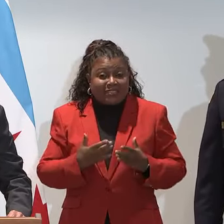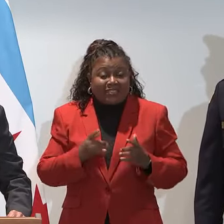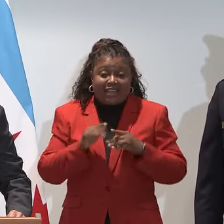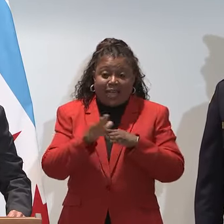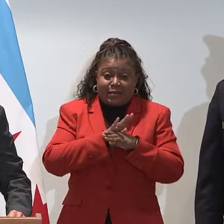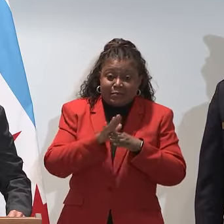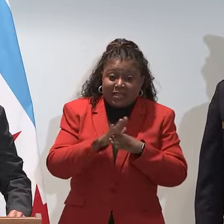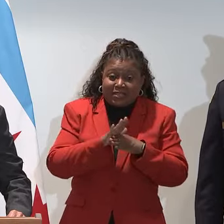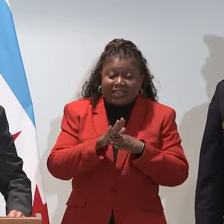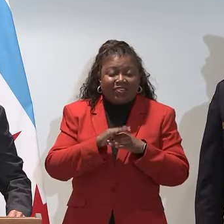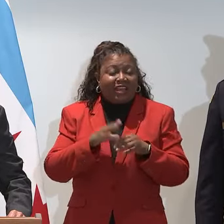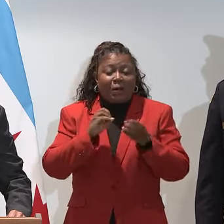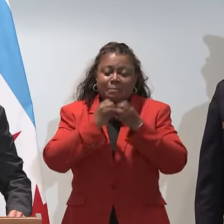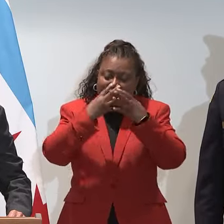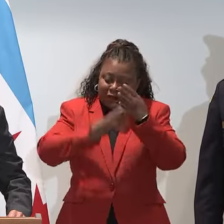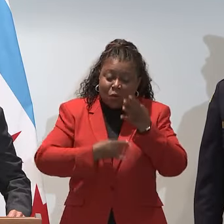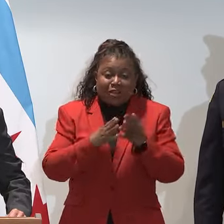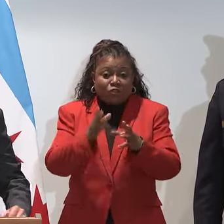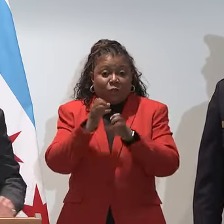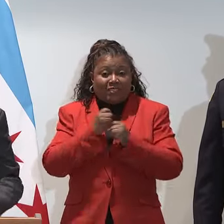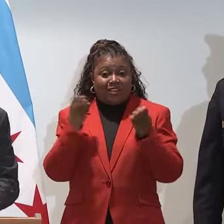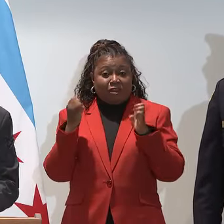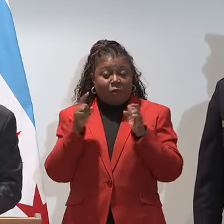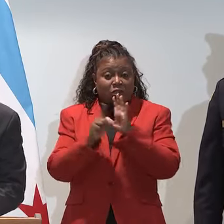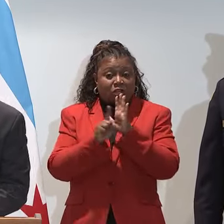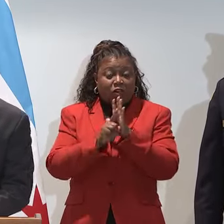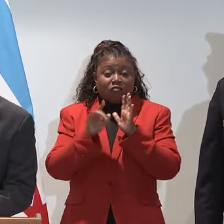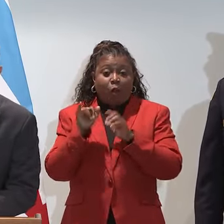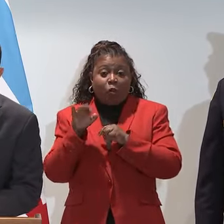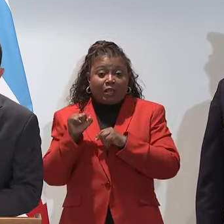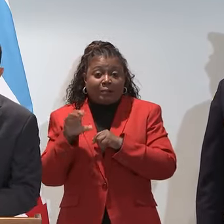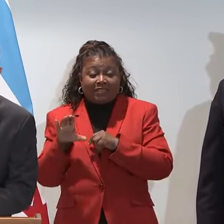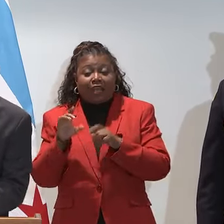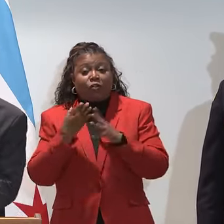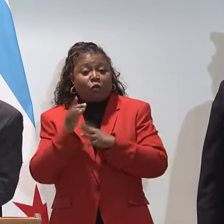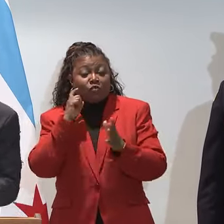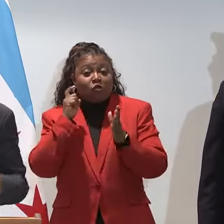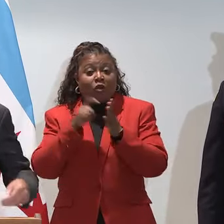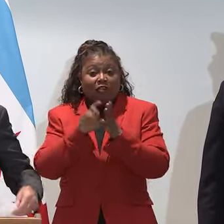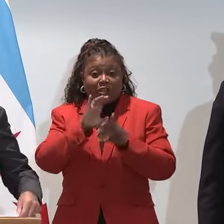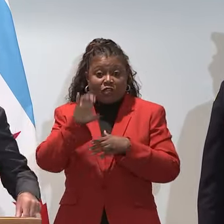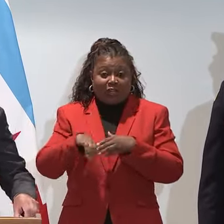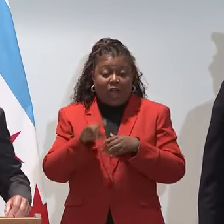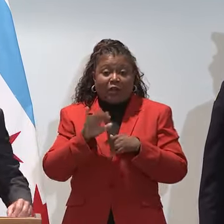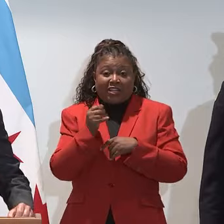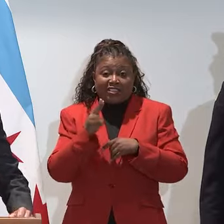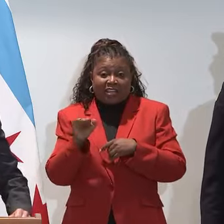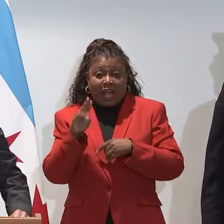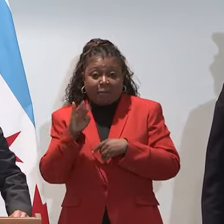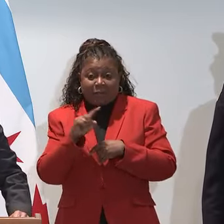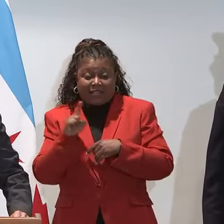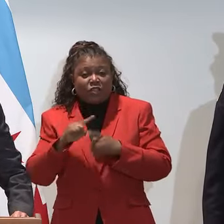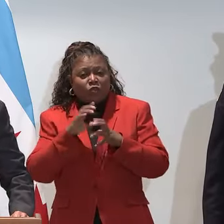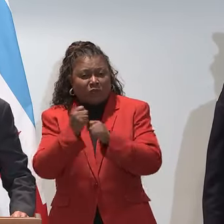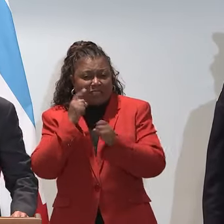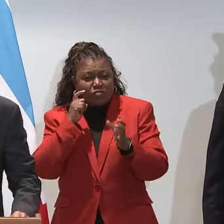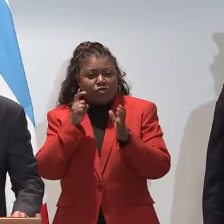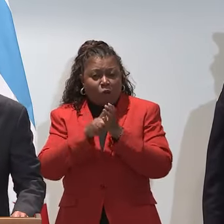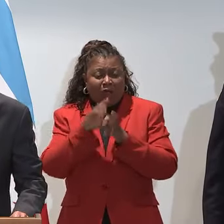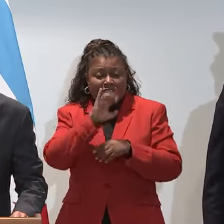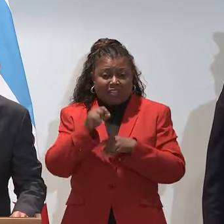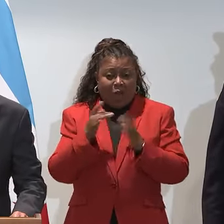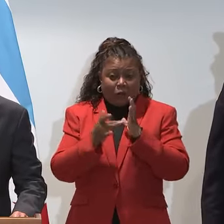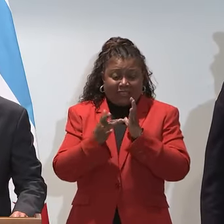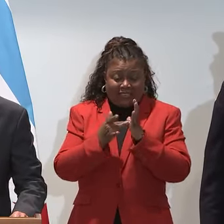and businesses, there are a number of ways to receive emergency alerts from OEMC through Notify Chicago and ShyBiz. To receive Notify